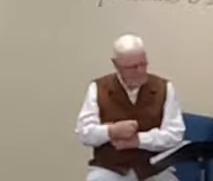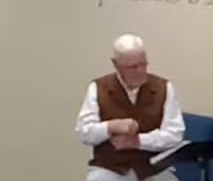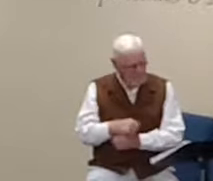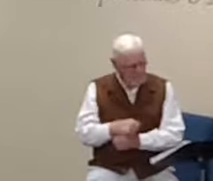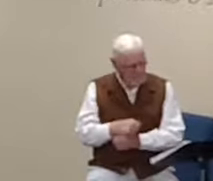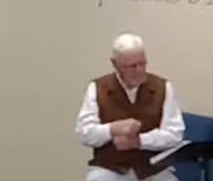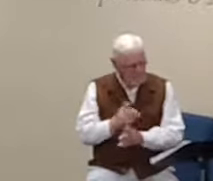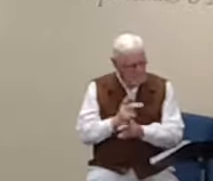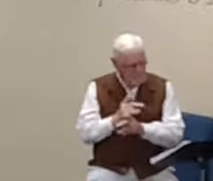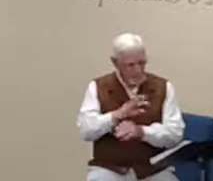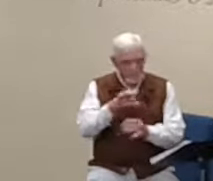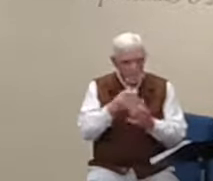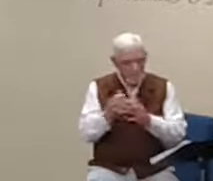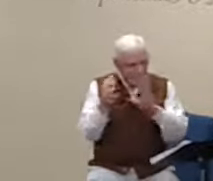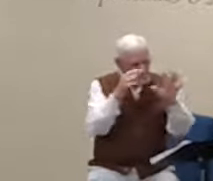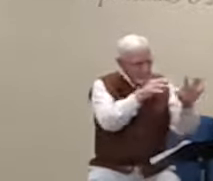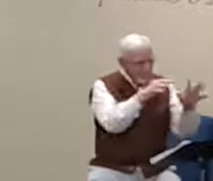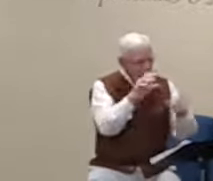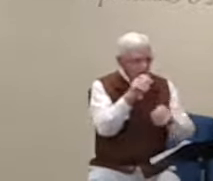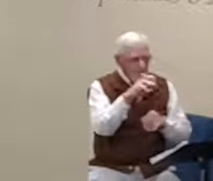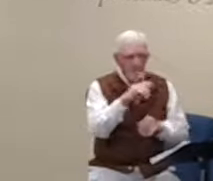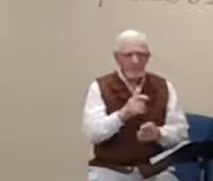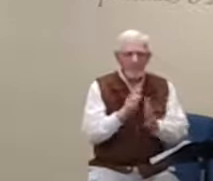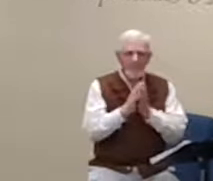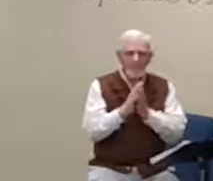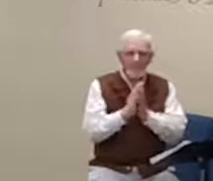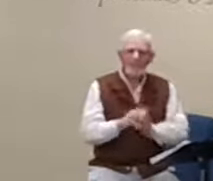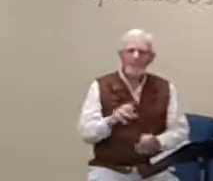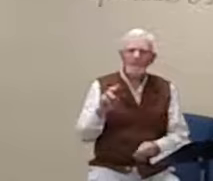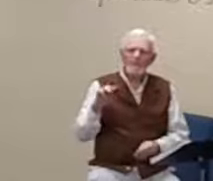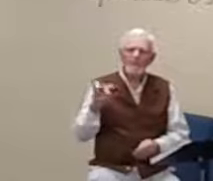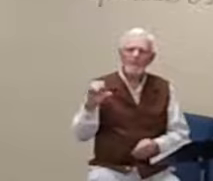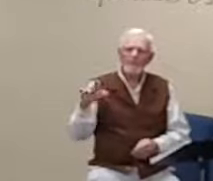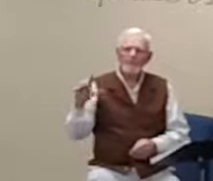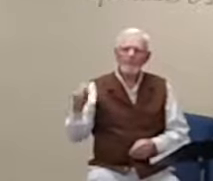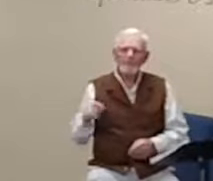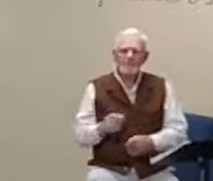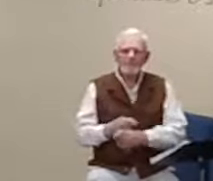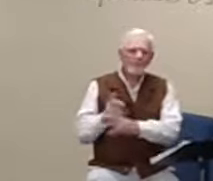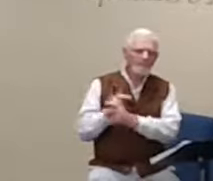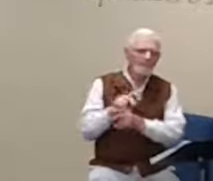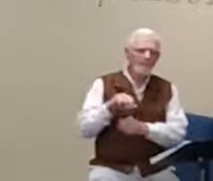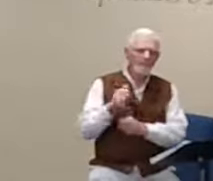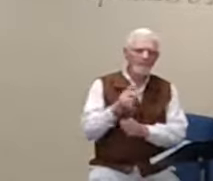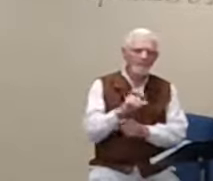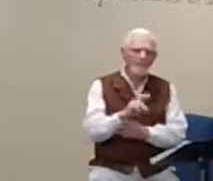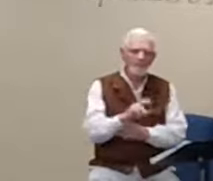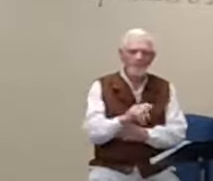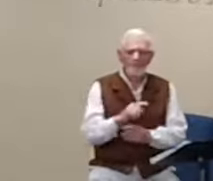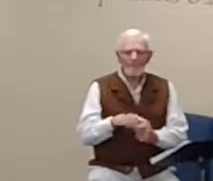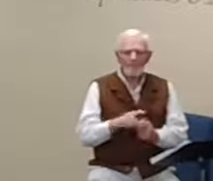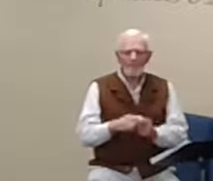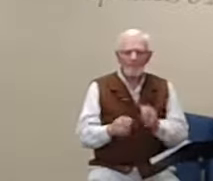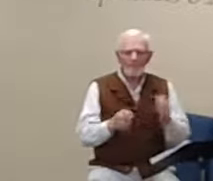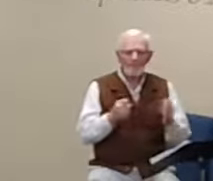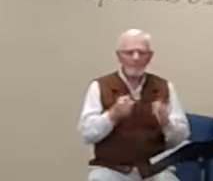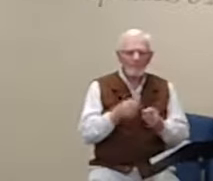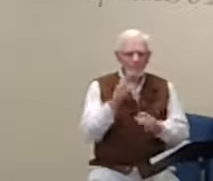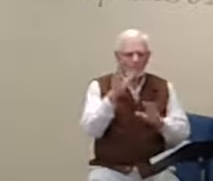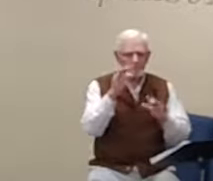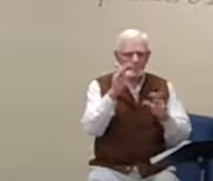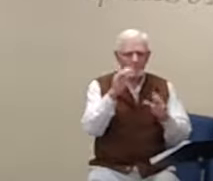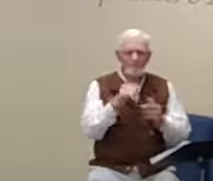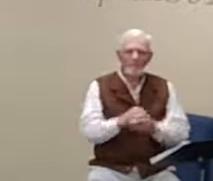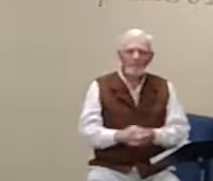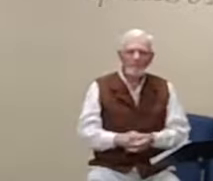all in prayer for camp. They made it to Missoula, and then I think they're going to borrow a different vehicle because the one they drove was acting up a little bit.